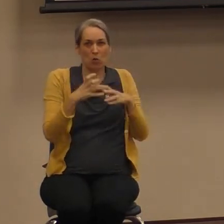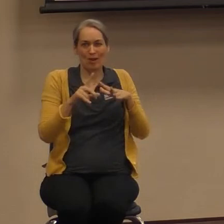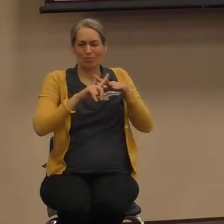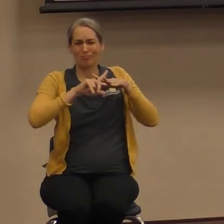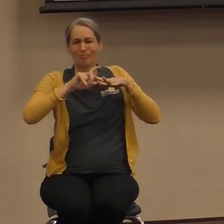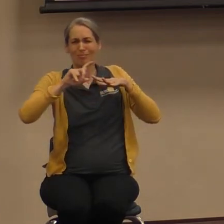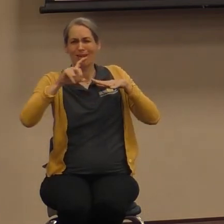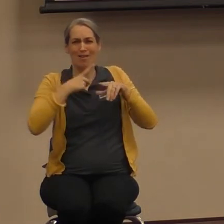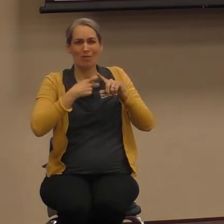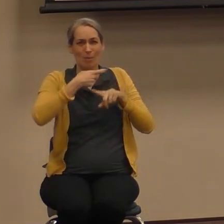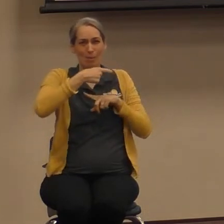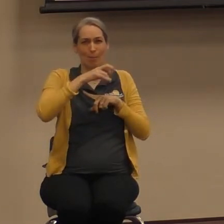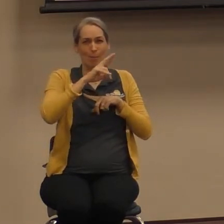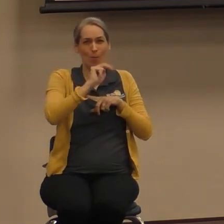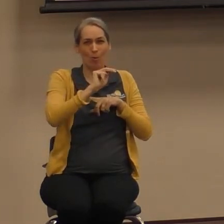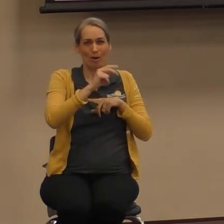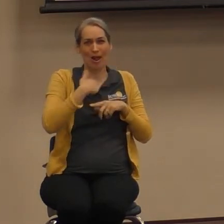something.